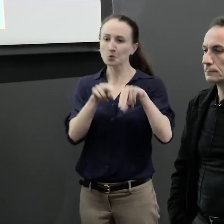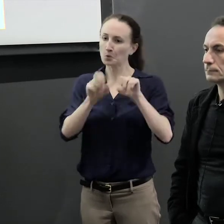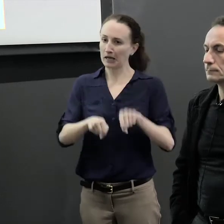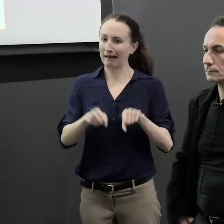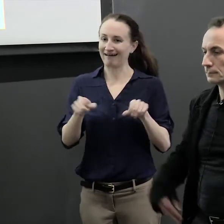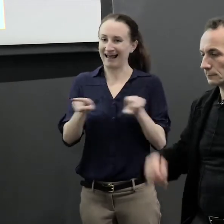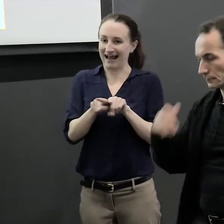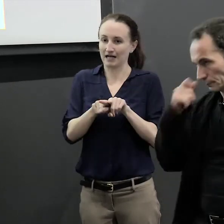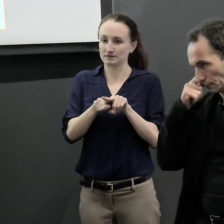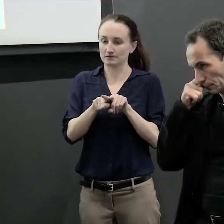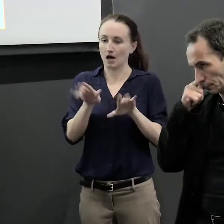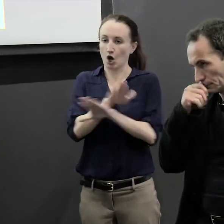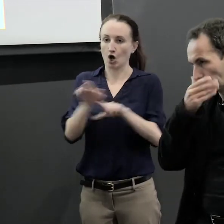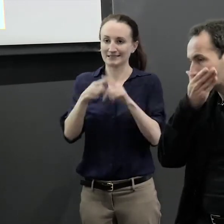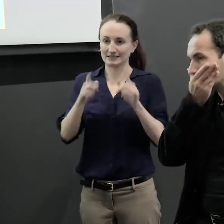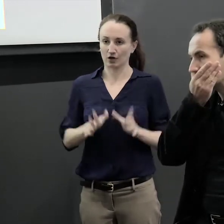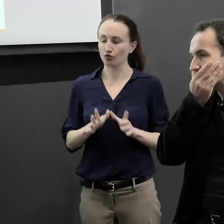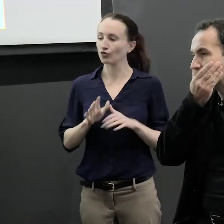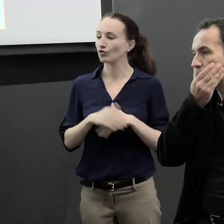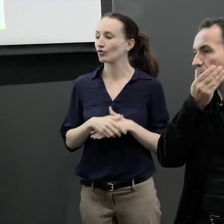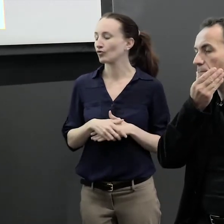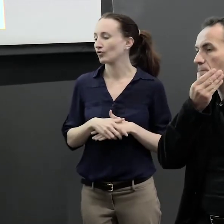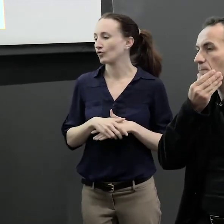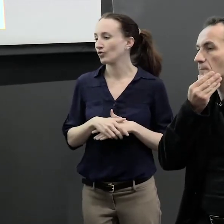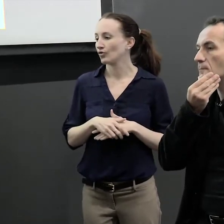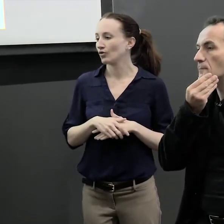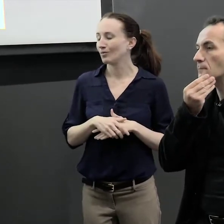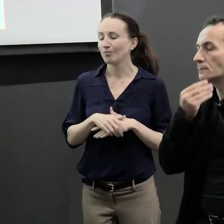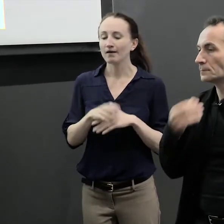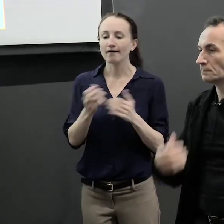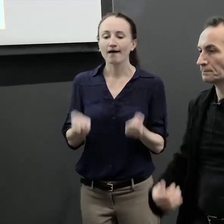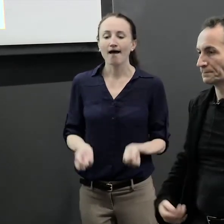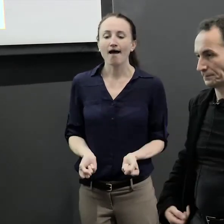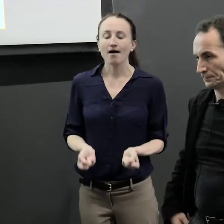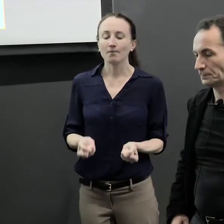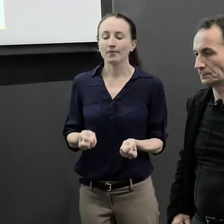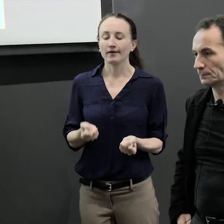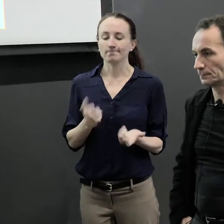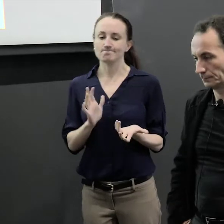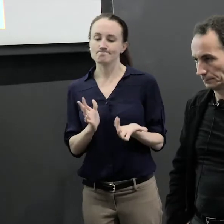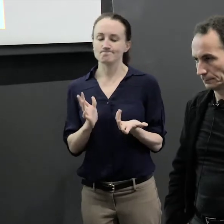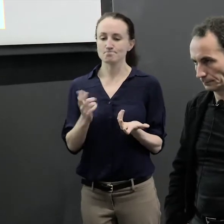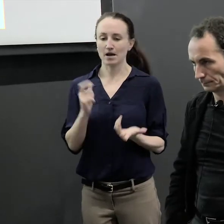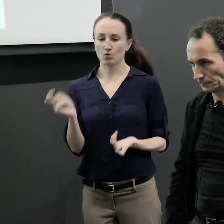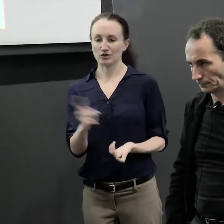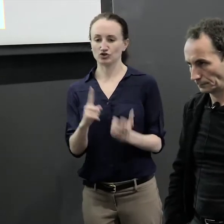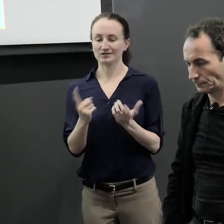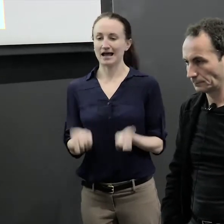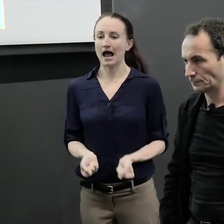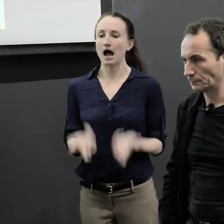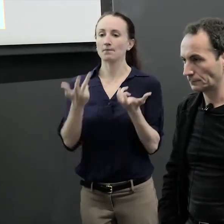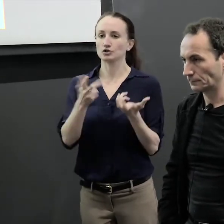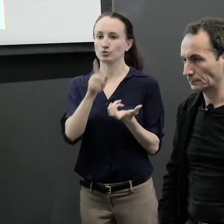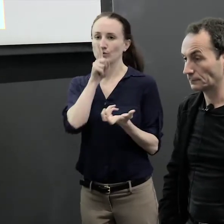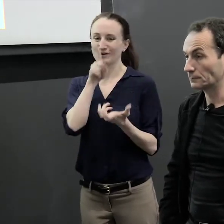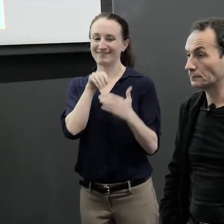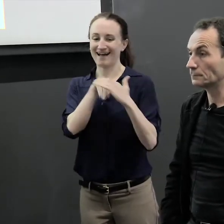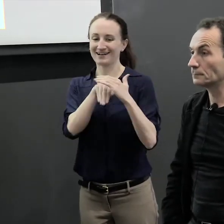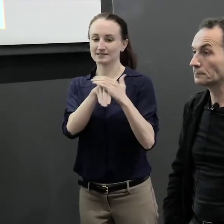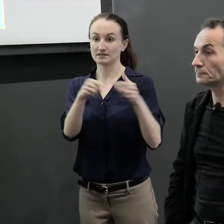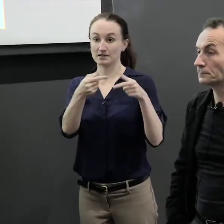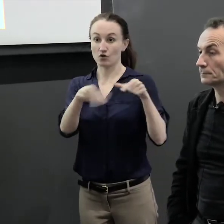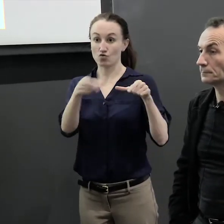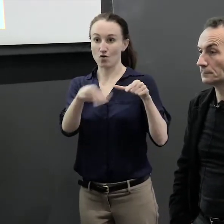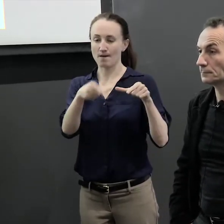like, how much really is this part of the grammar, or are we accessing something sort of extra grammatical? Although it interfaces